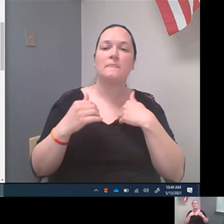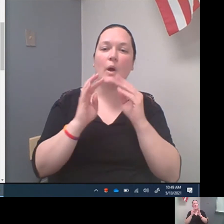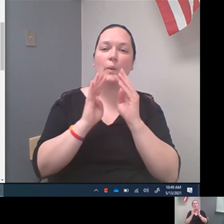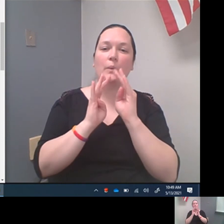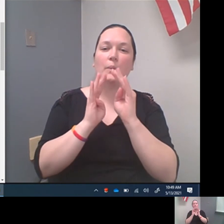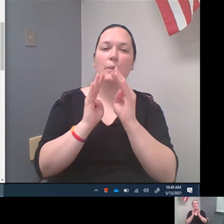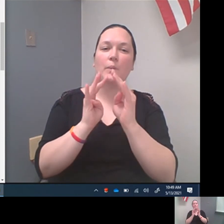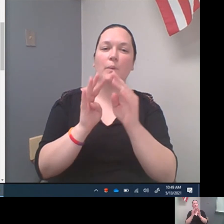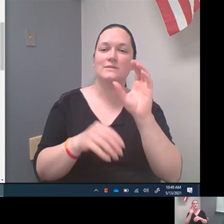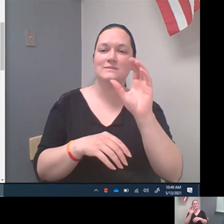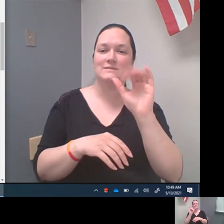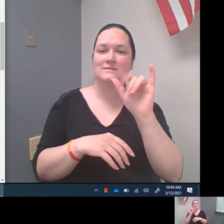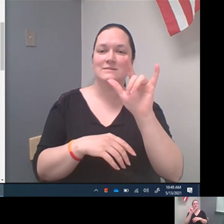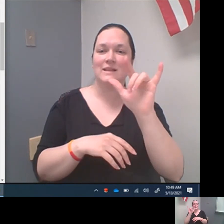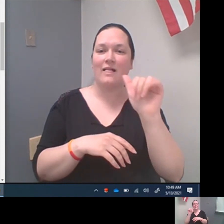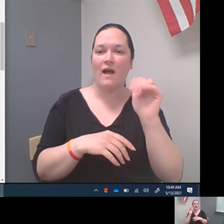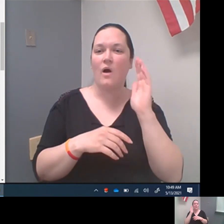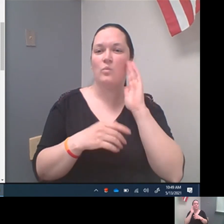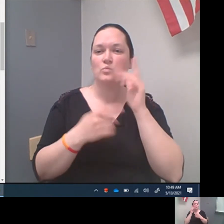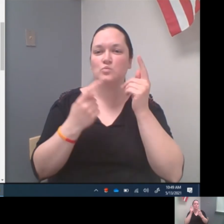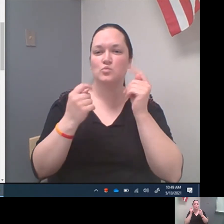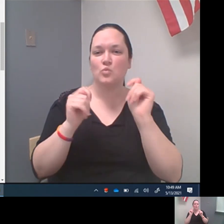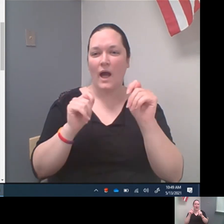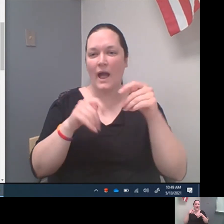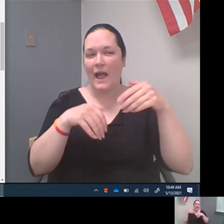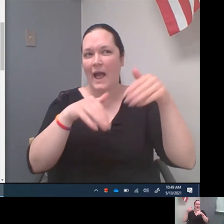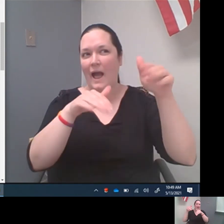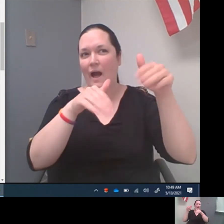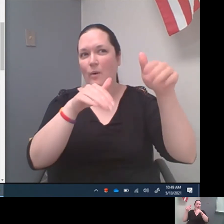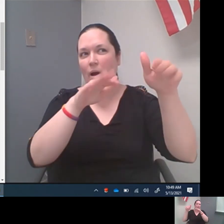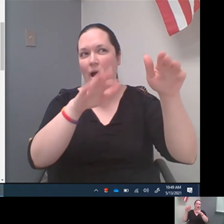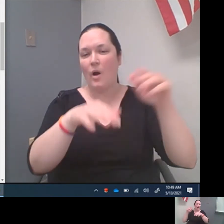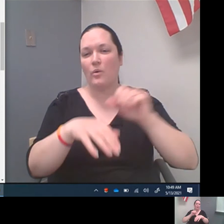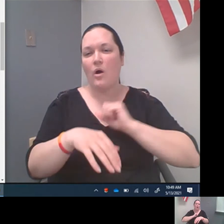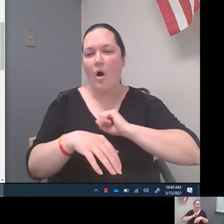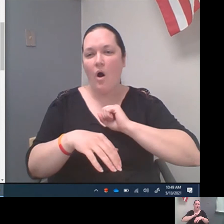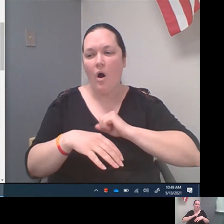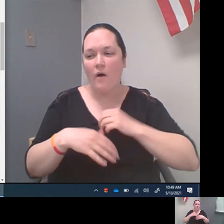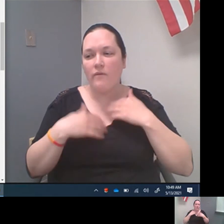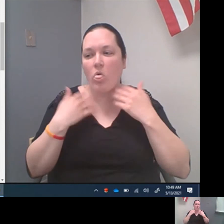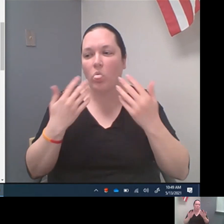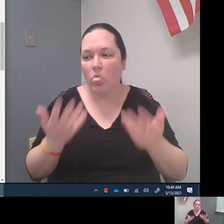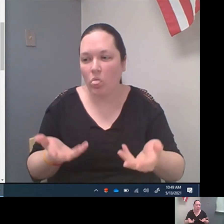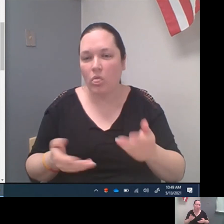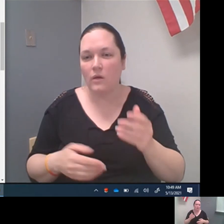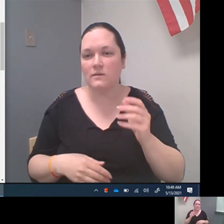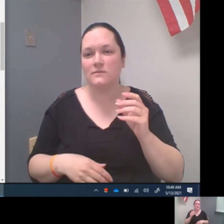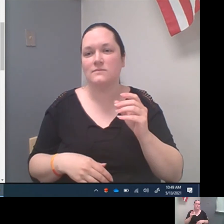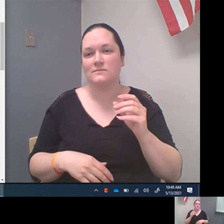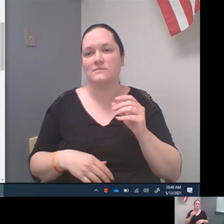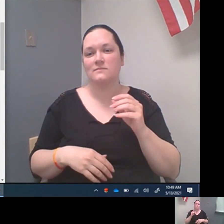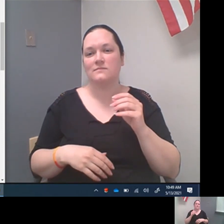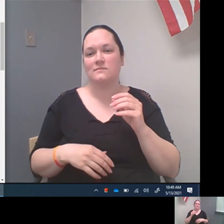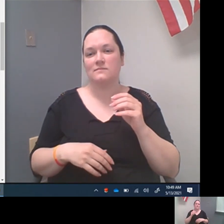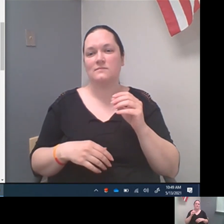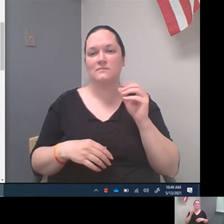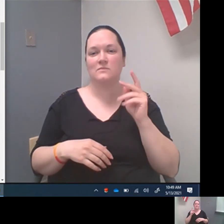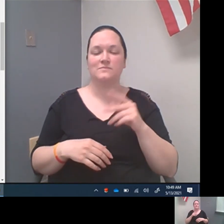is those little hairs are going to move material out of your body so you can cough it up and eventually swallow it. Another cool thing